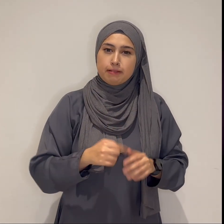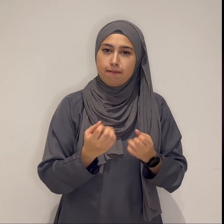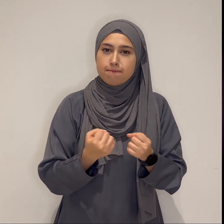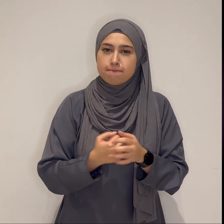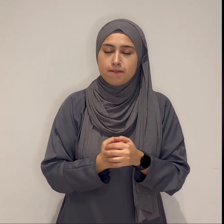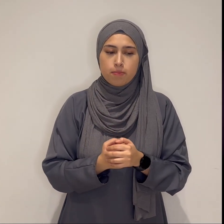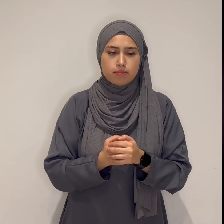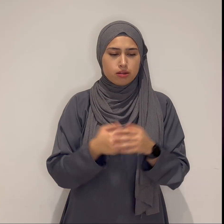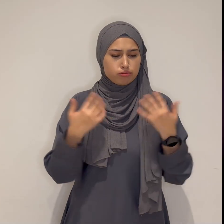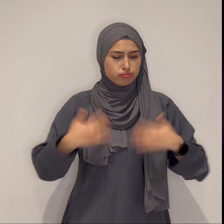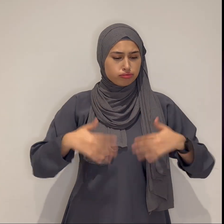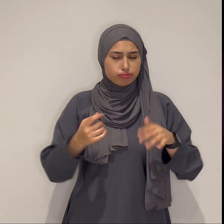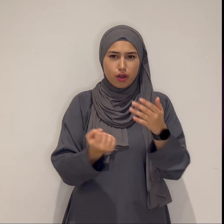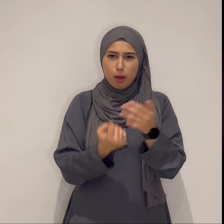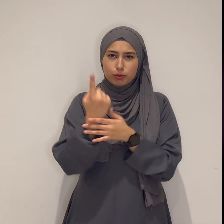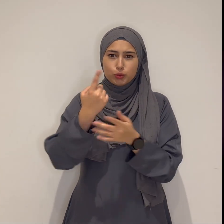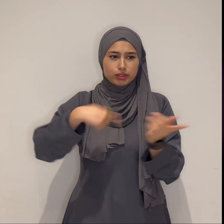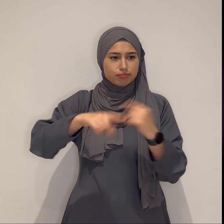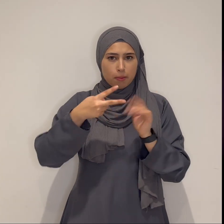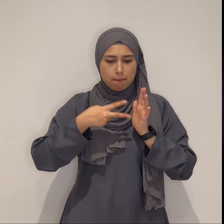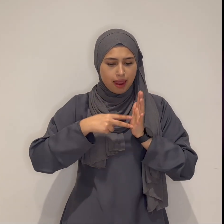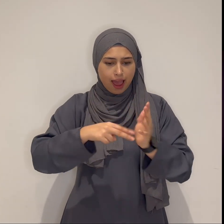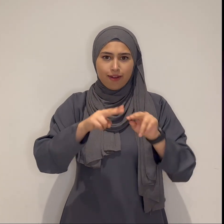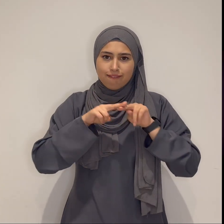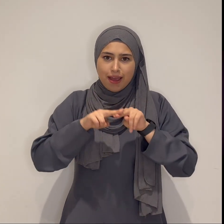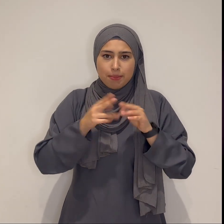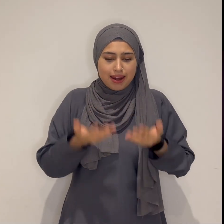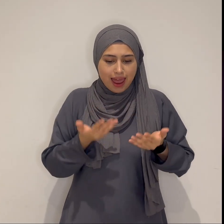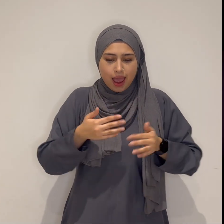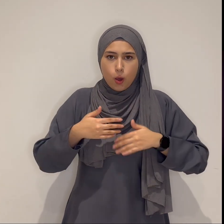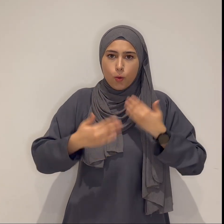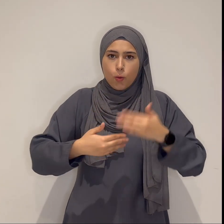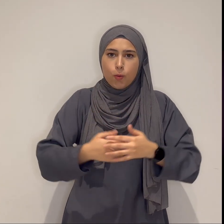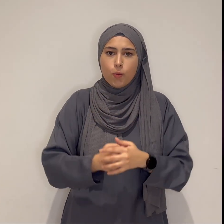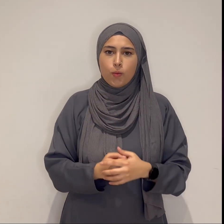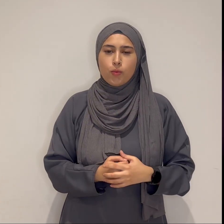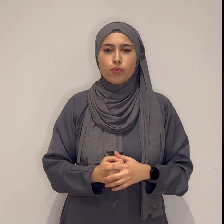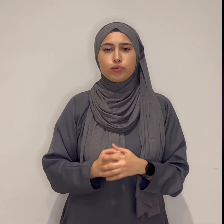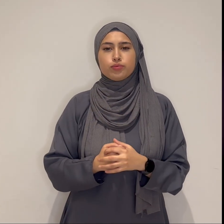barakah for them. What an amazing opportunity. Let's plan that with our family from now.